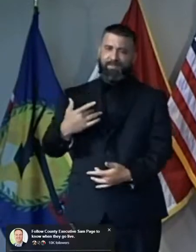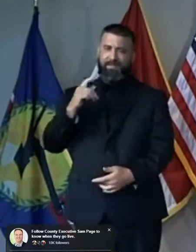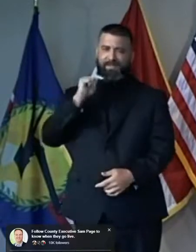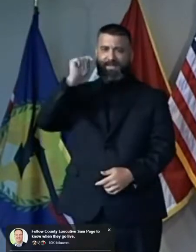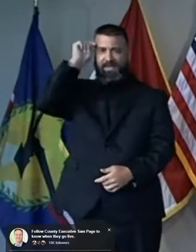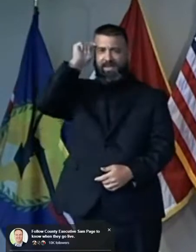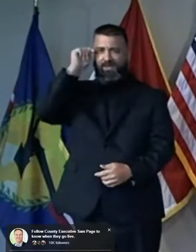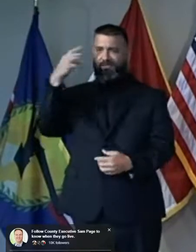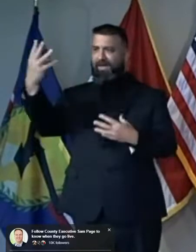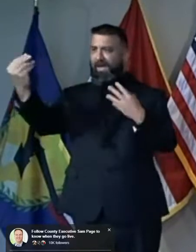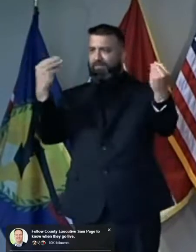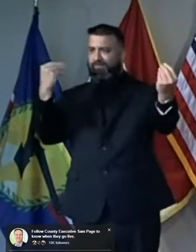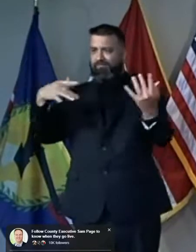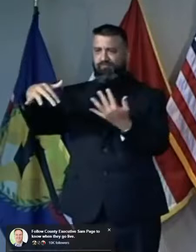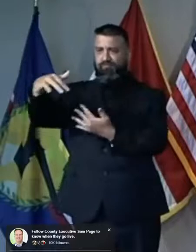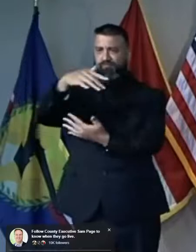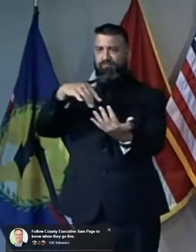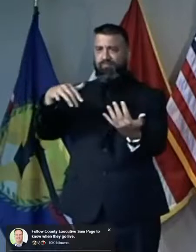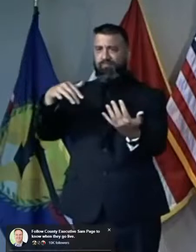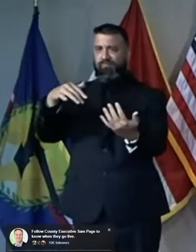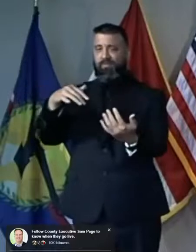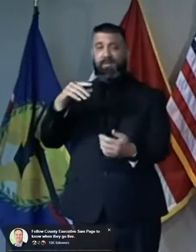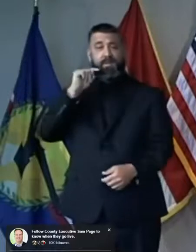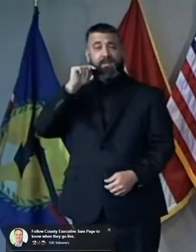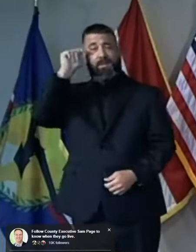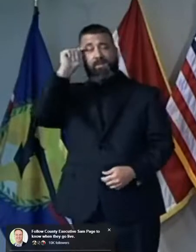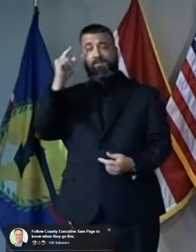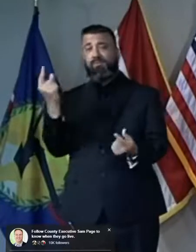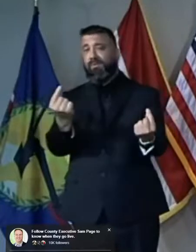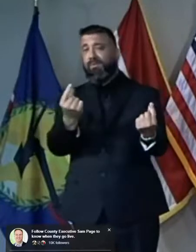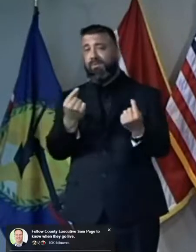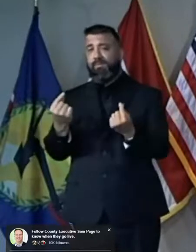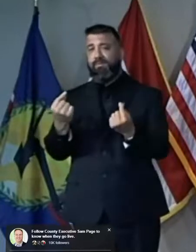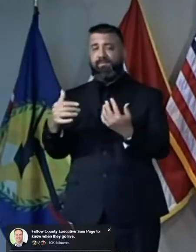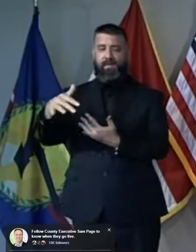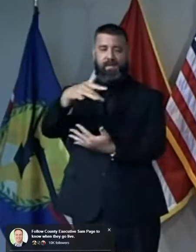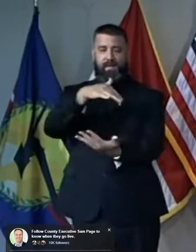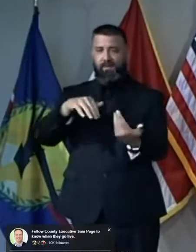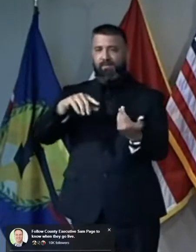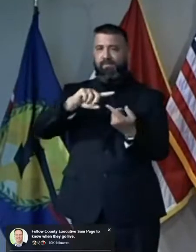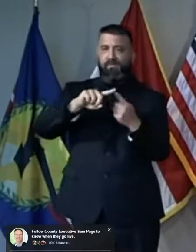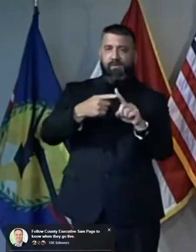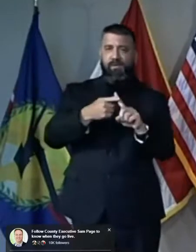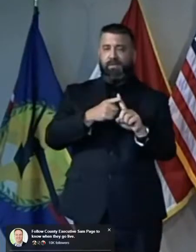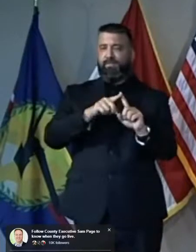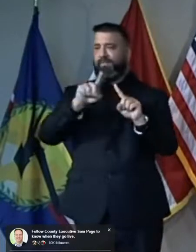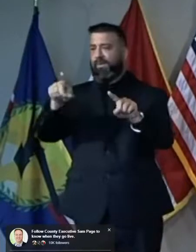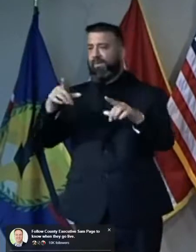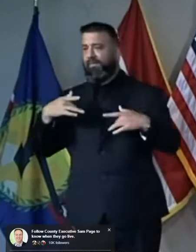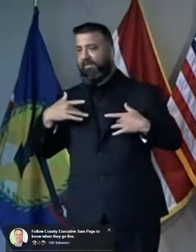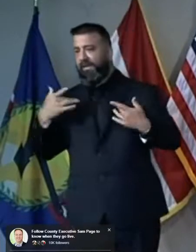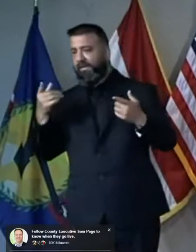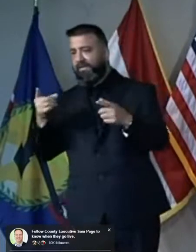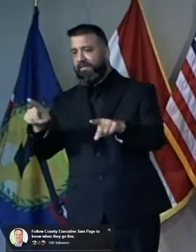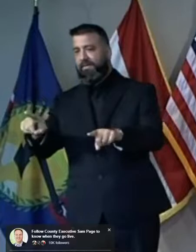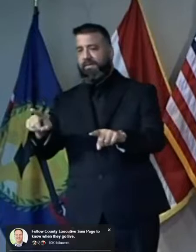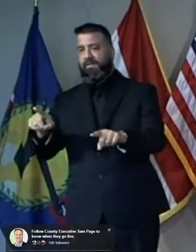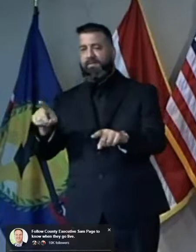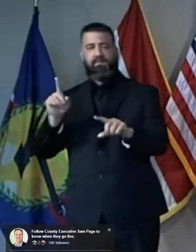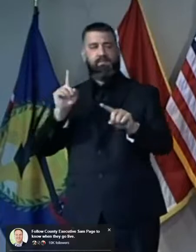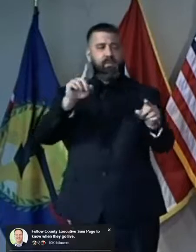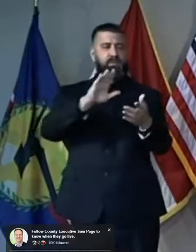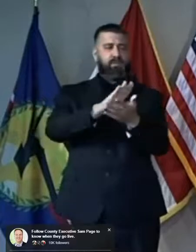about. And teens do what teens do. They hang out with friends, they go to events, sometimes they go to